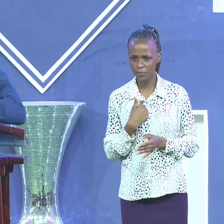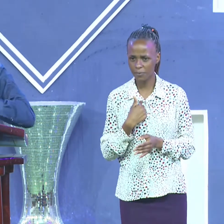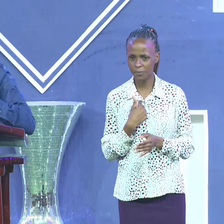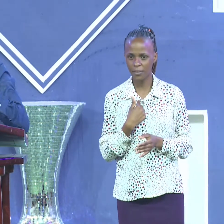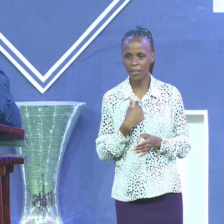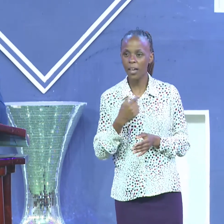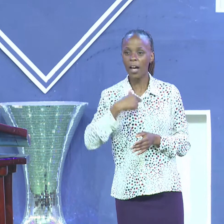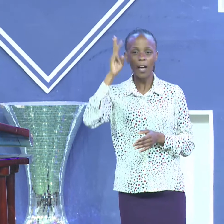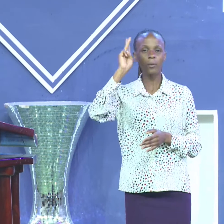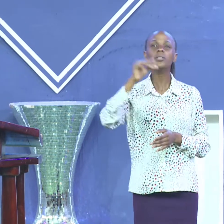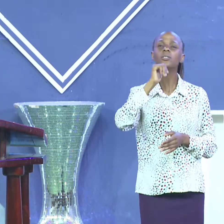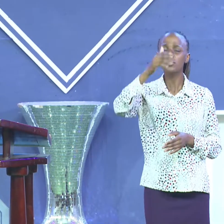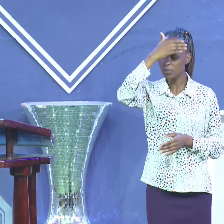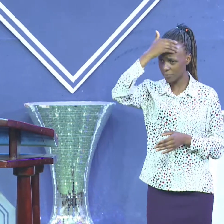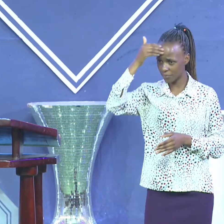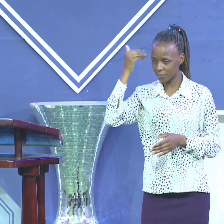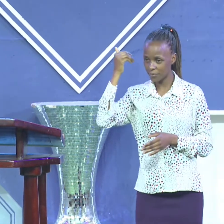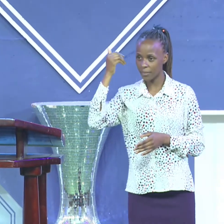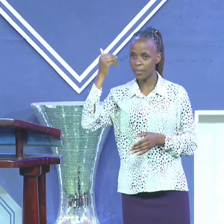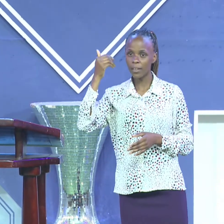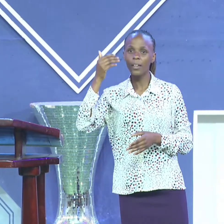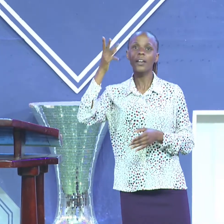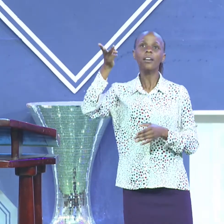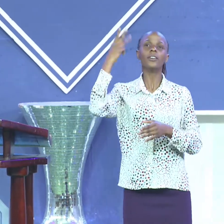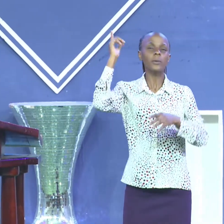me. I'll not forget. I